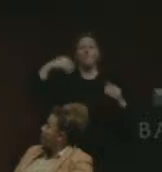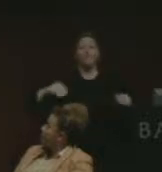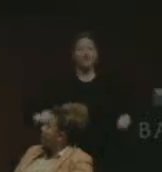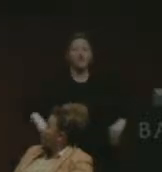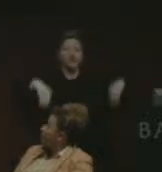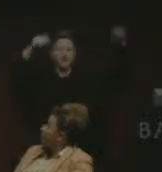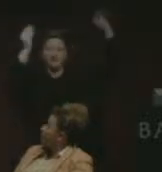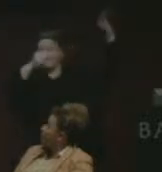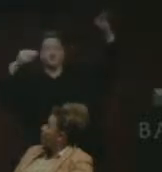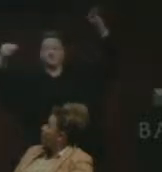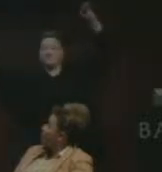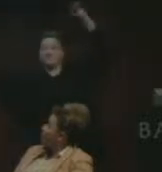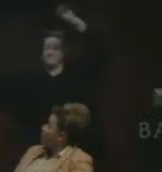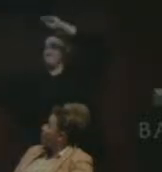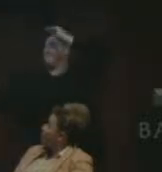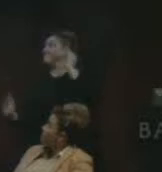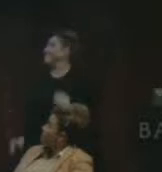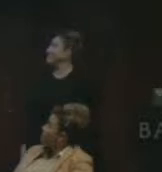quilt.